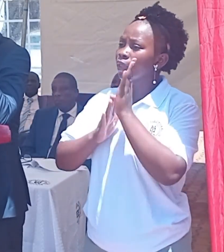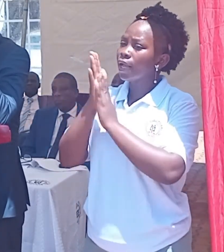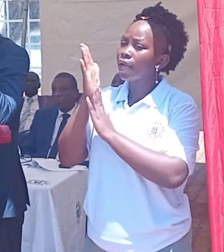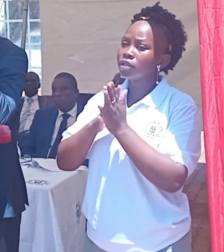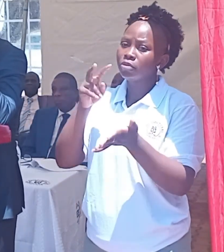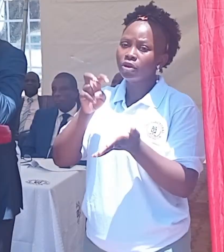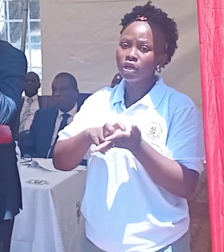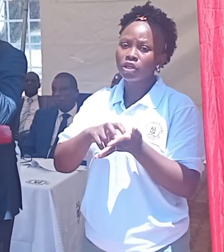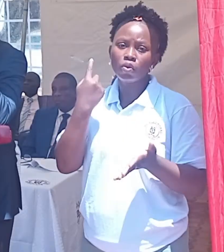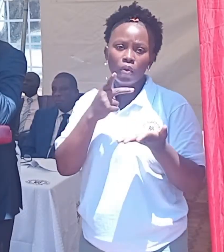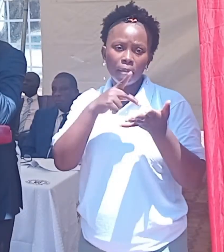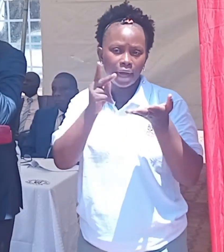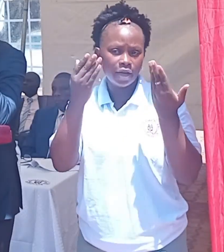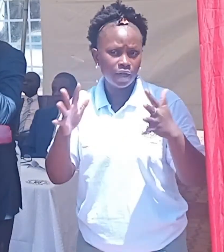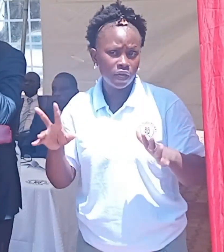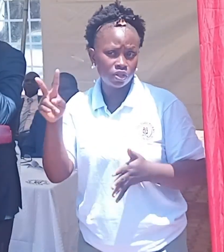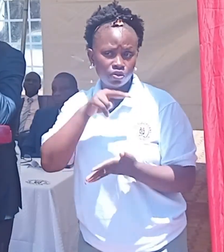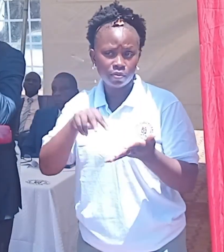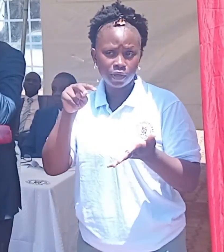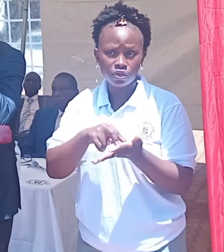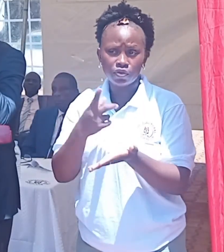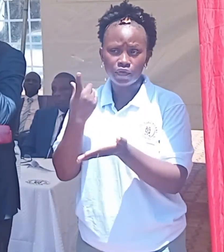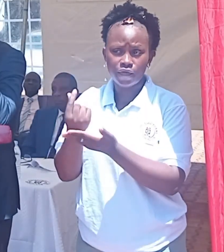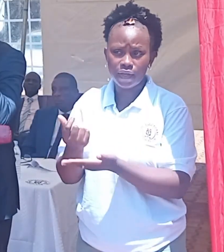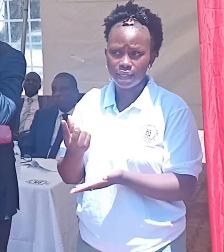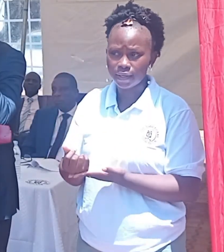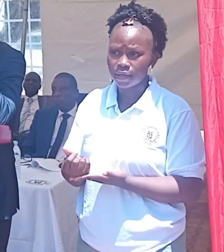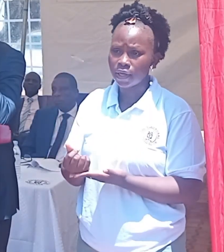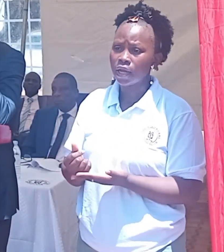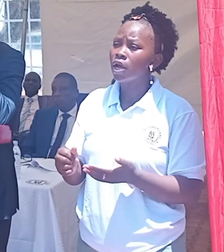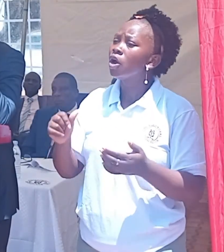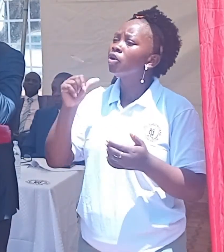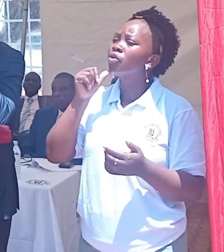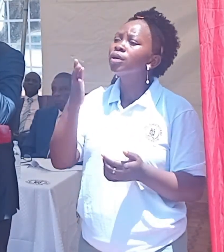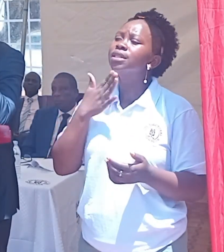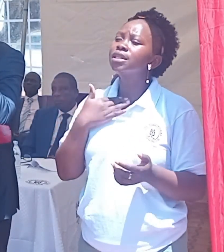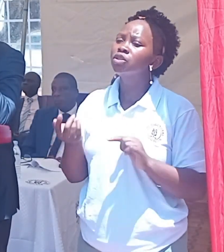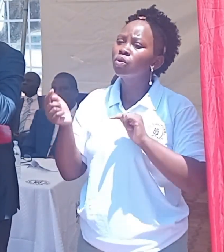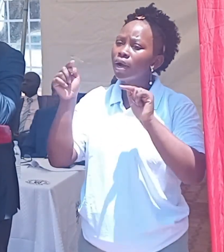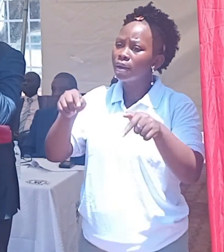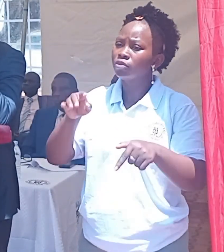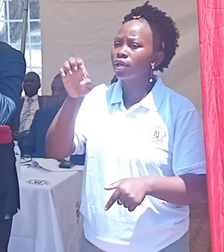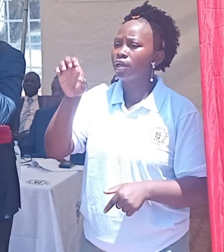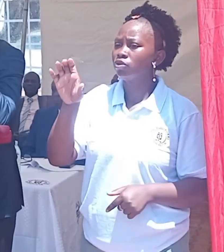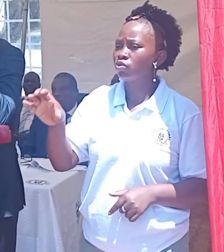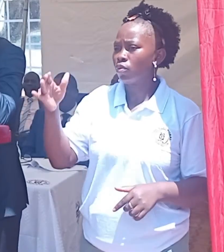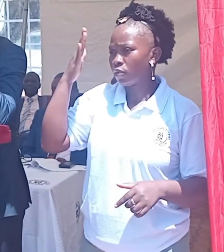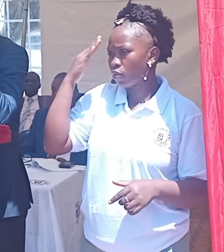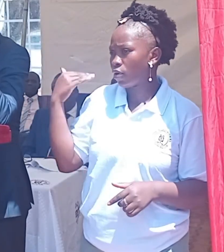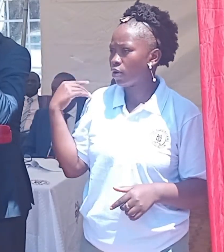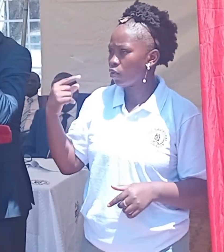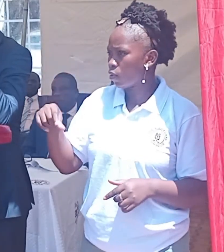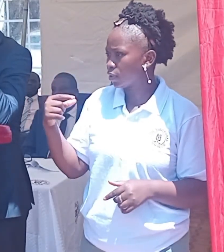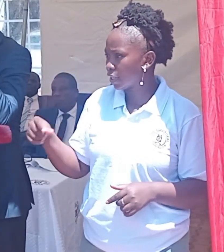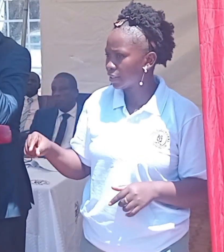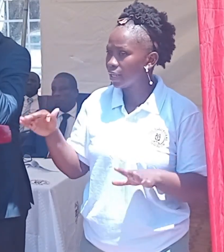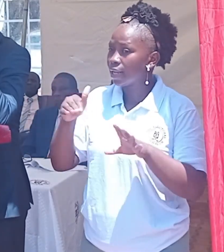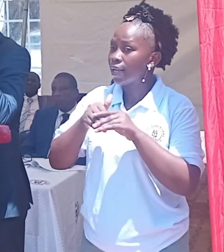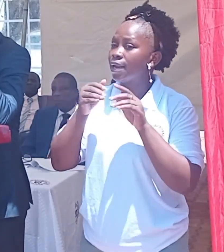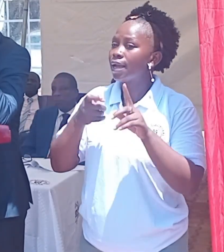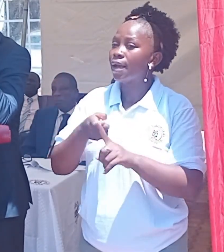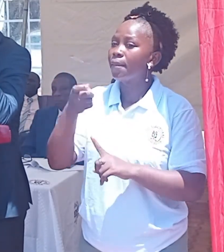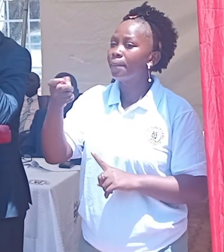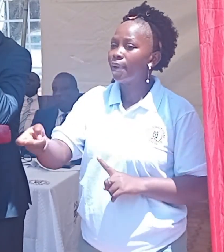Aspirants who have already paid the nomination fees no longer need to come to the Electoral Commission headquarters in